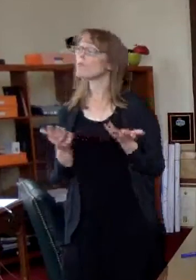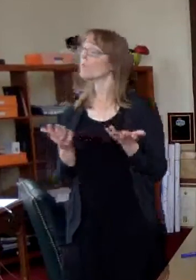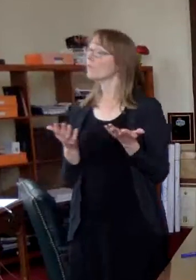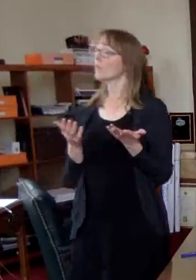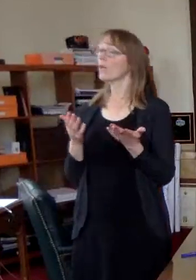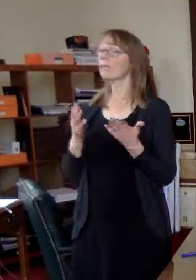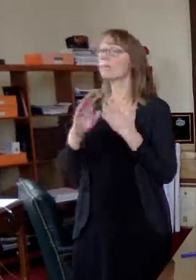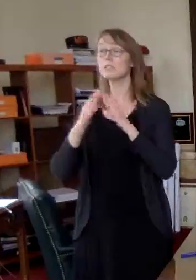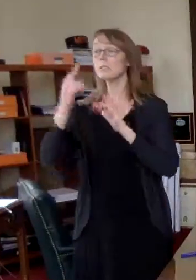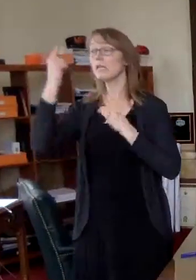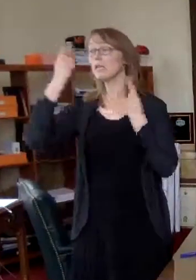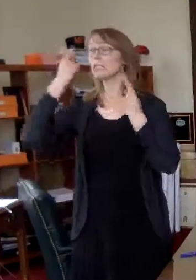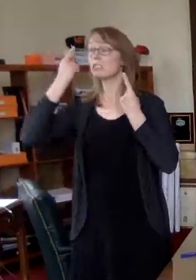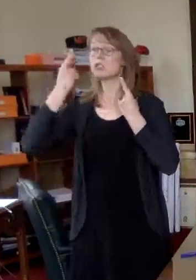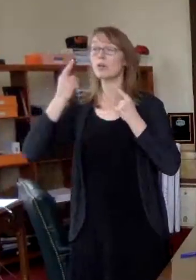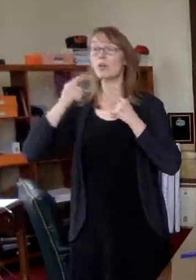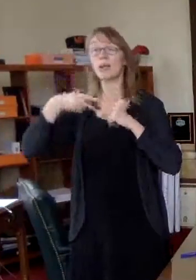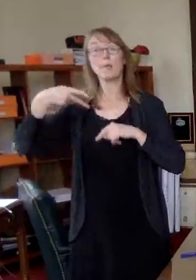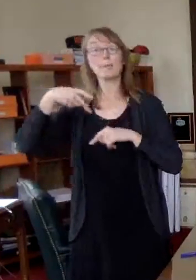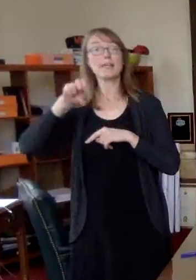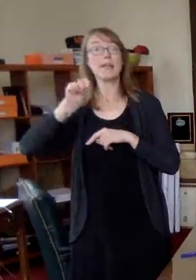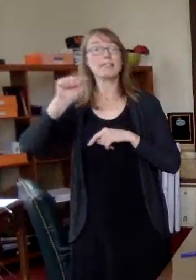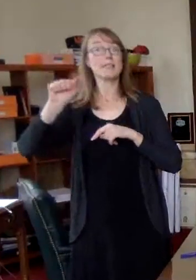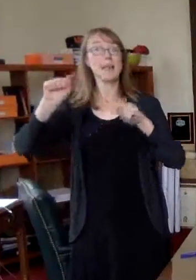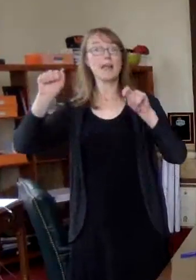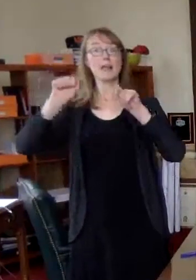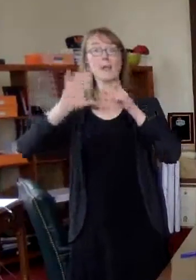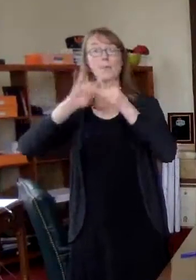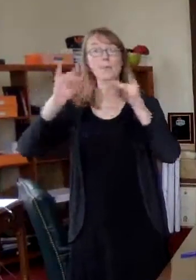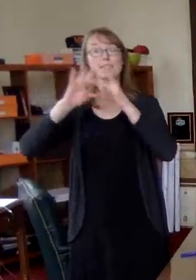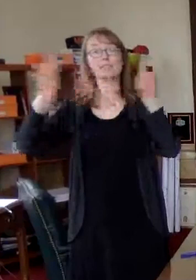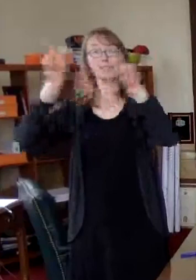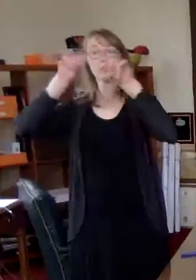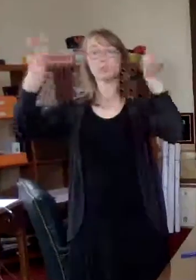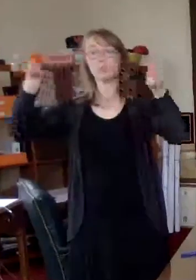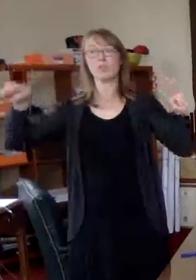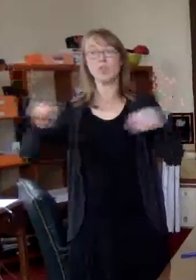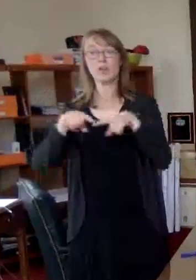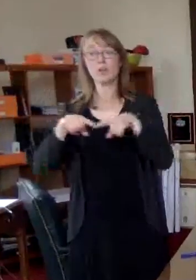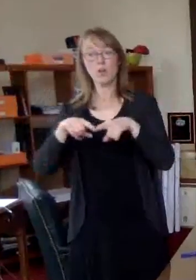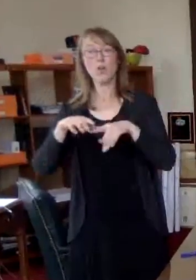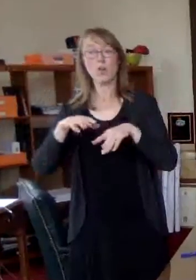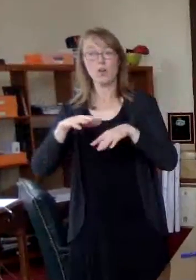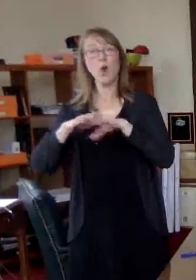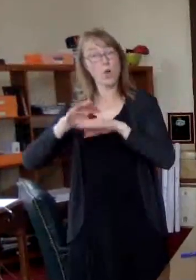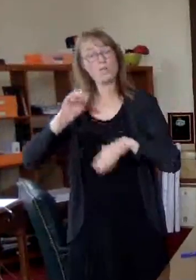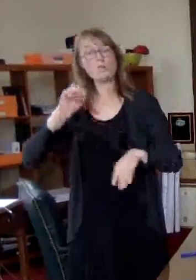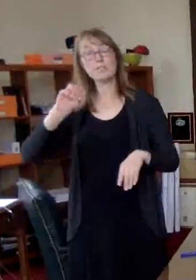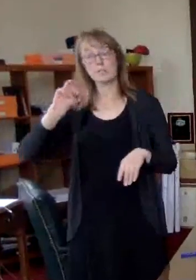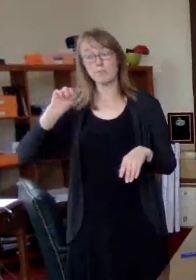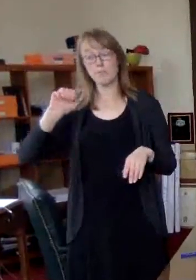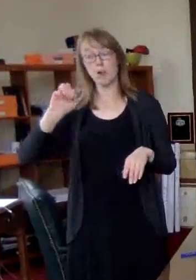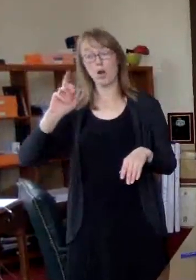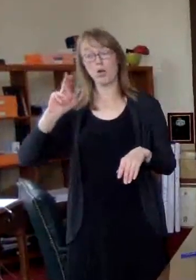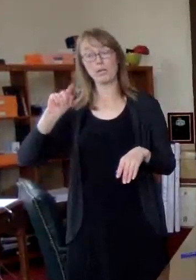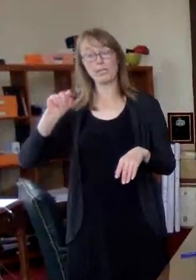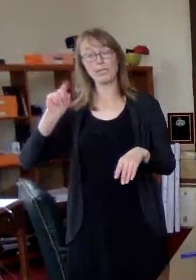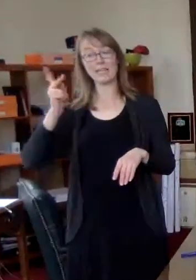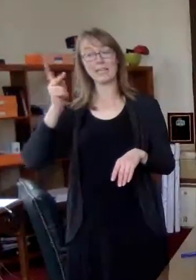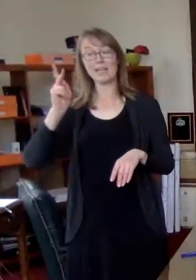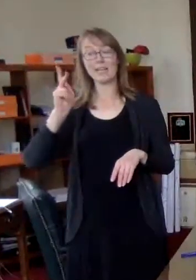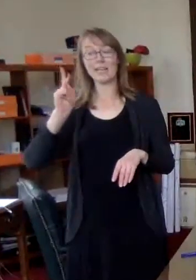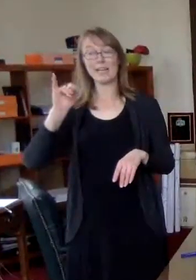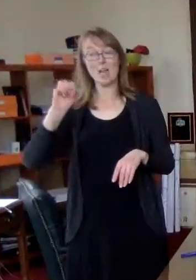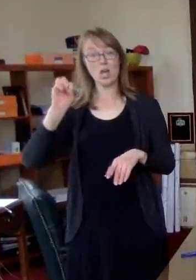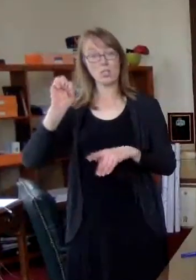smart kiosks? So there are PSA messages on the kiosks, on the smart kiosks. There are also 2